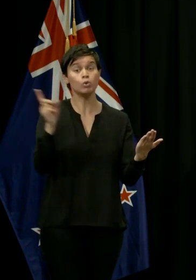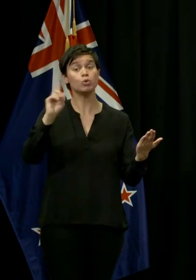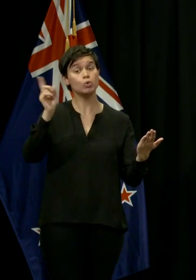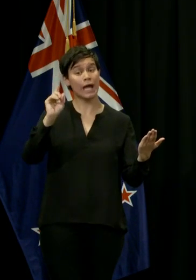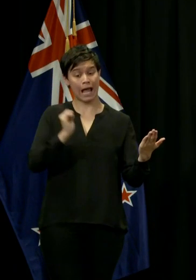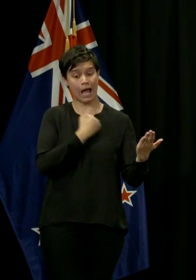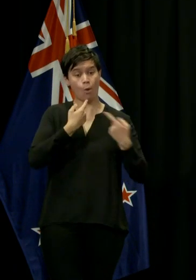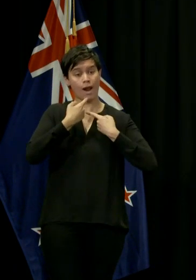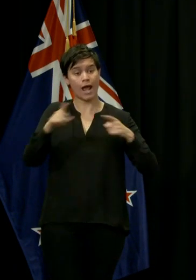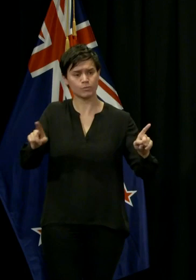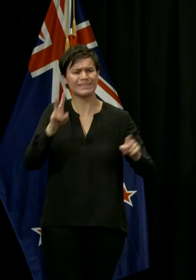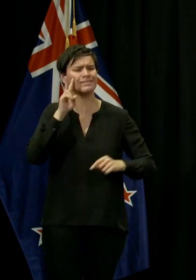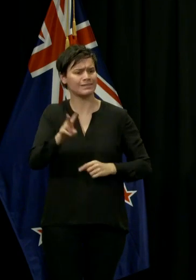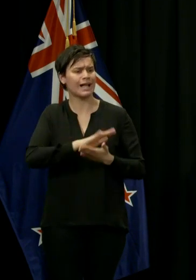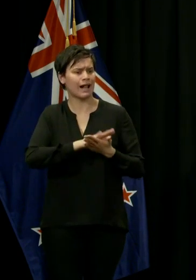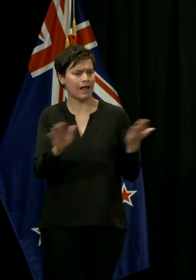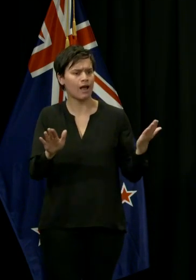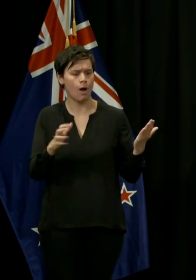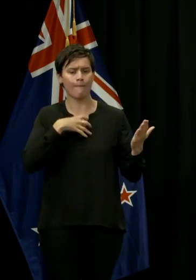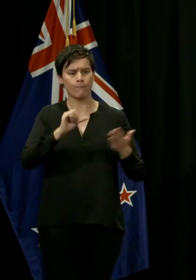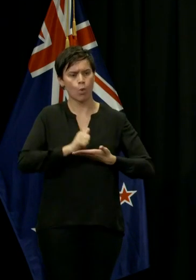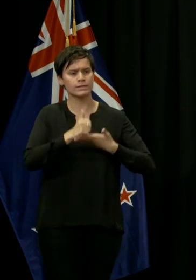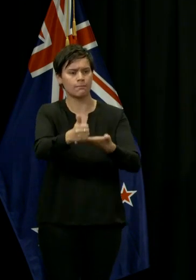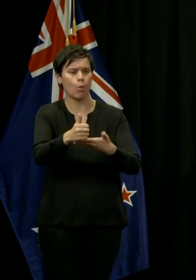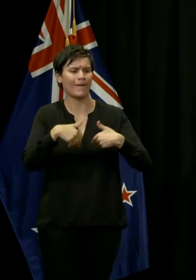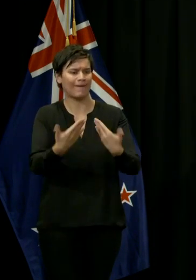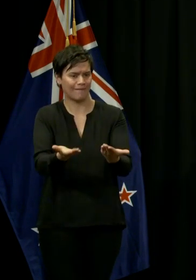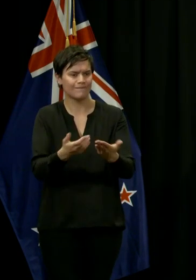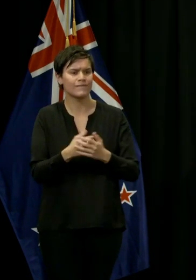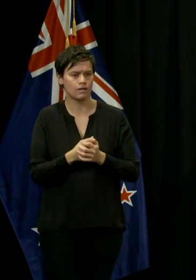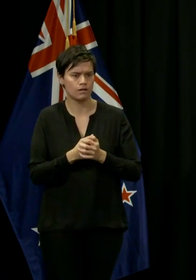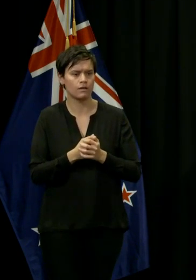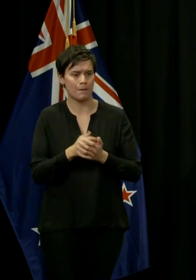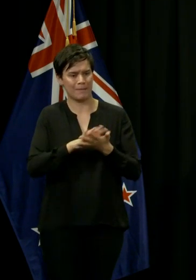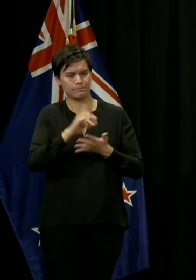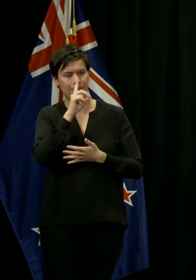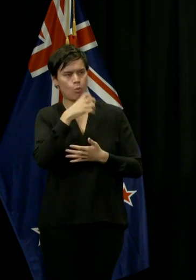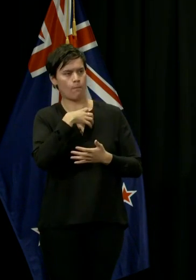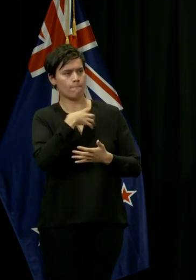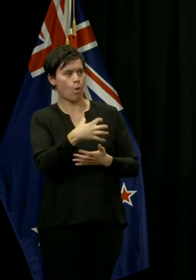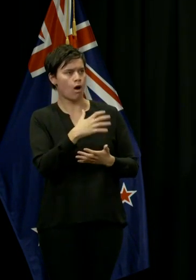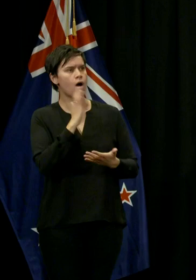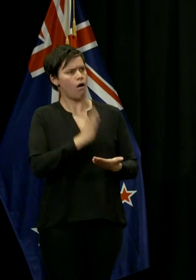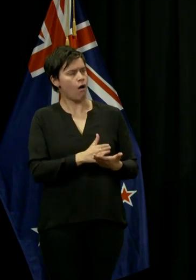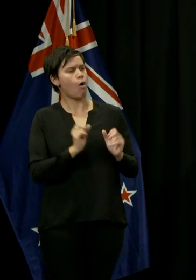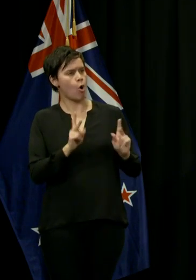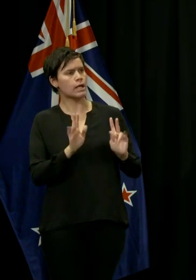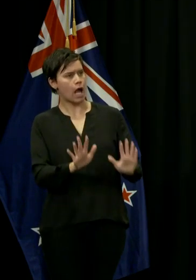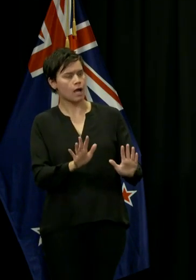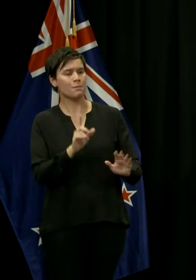provides further support and certainty. But obviously, as Alert Level 4 evolves and we understand more about how